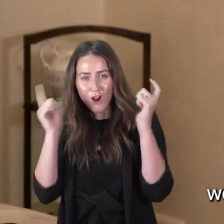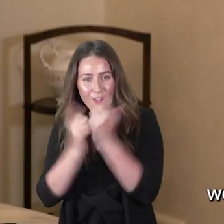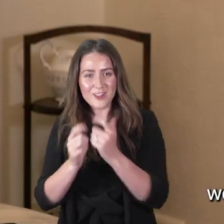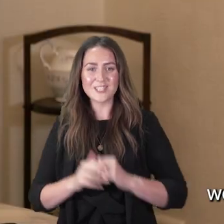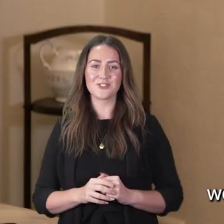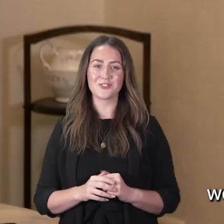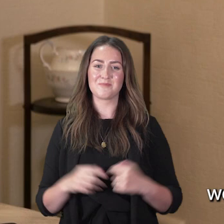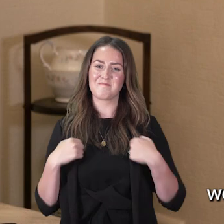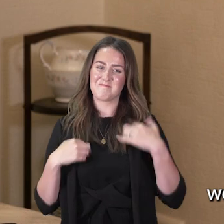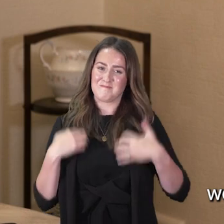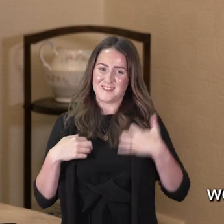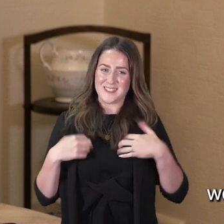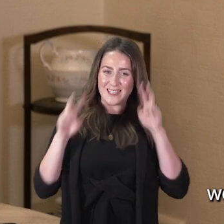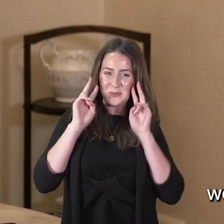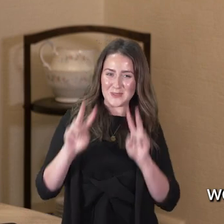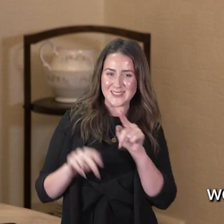we look forward to hearing from you soon.